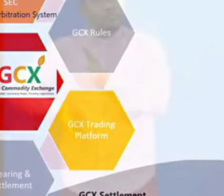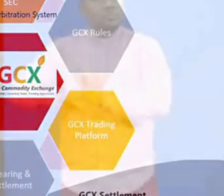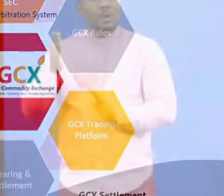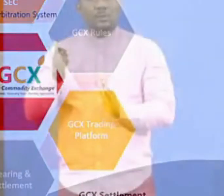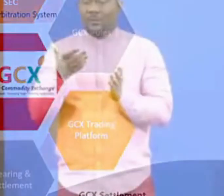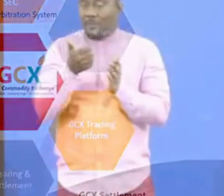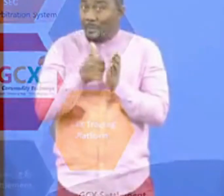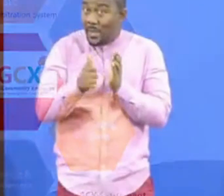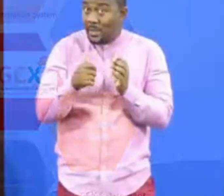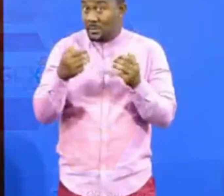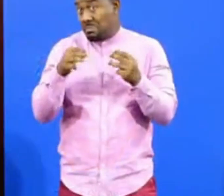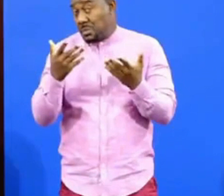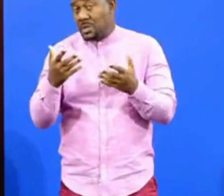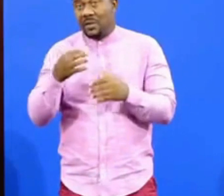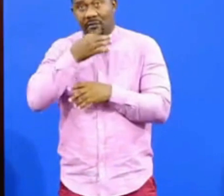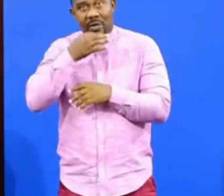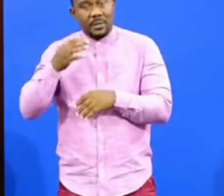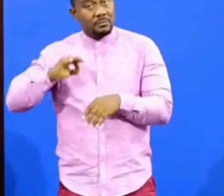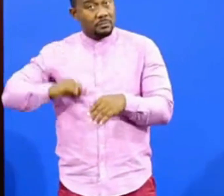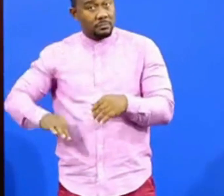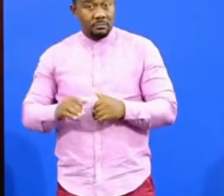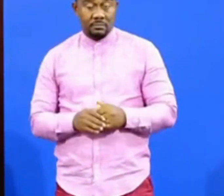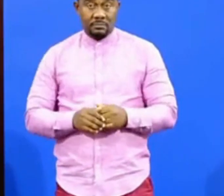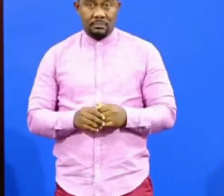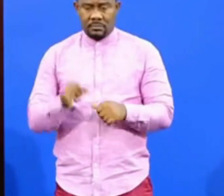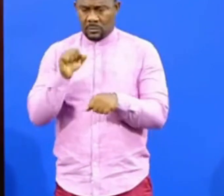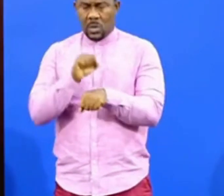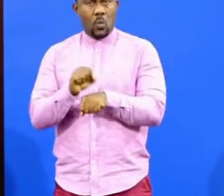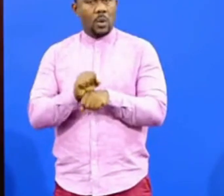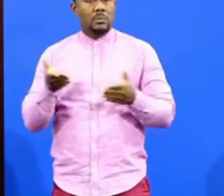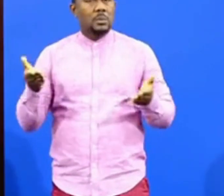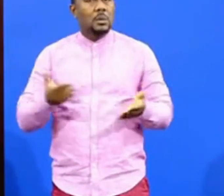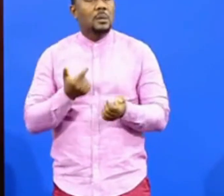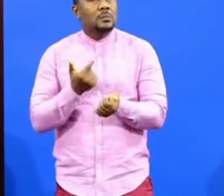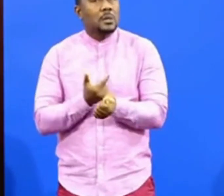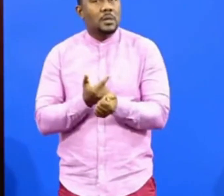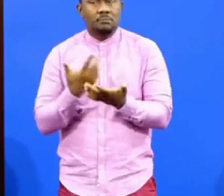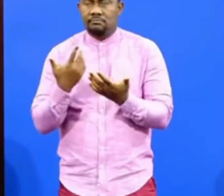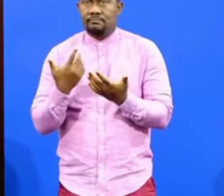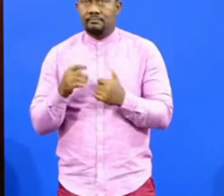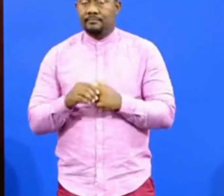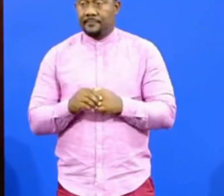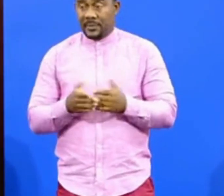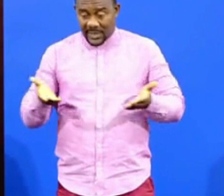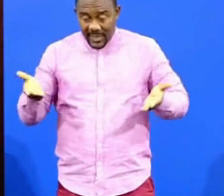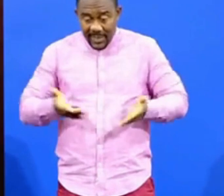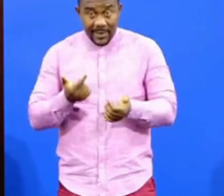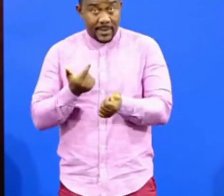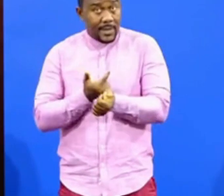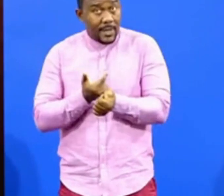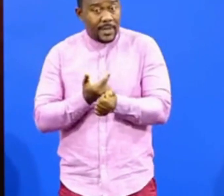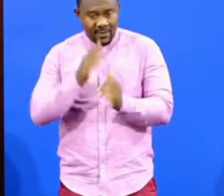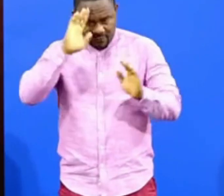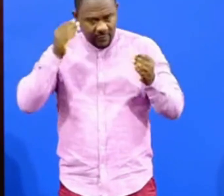market for Ghana and for Ghanaian farmers. Working in Ghana. So we've started by trading in Ghana for Ghanaian